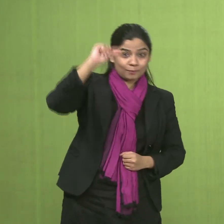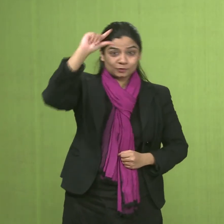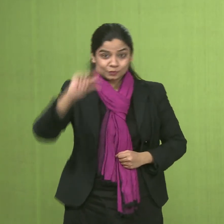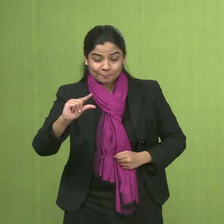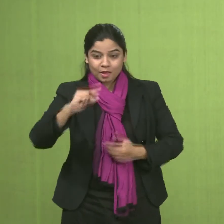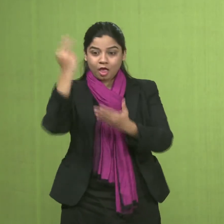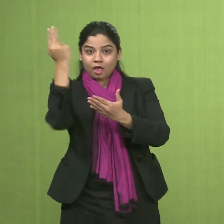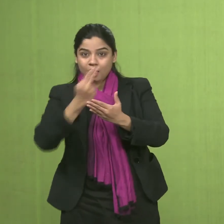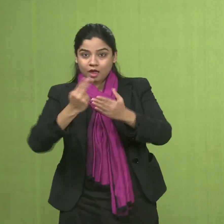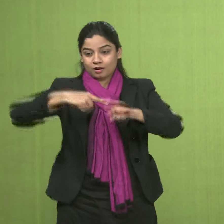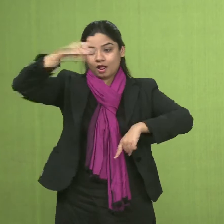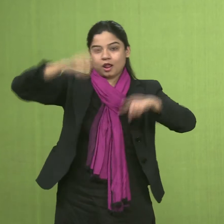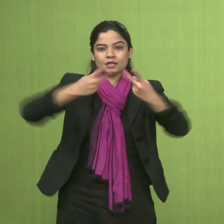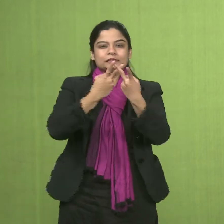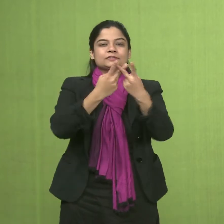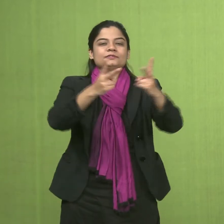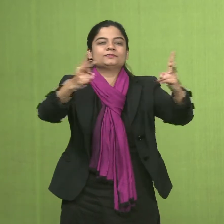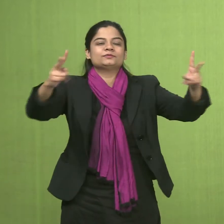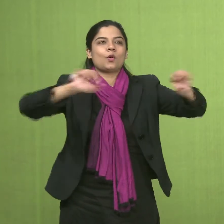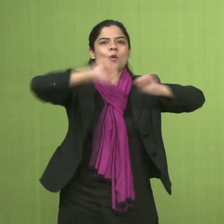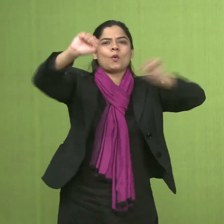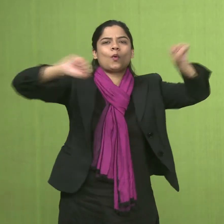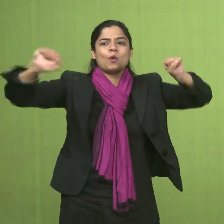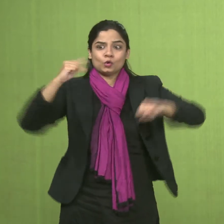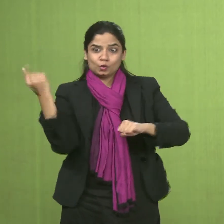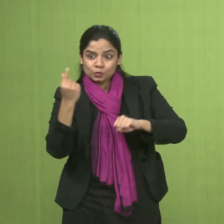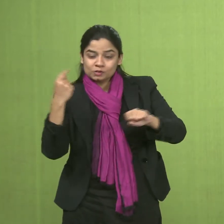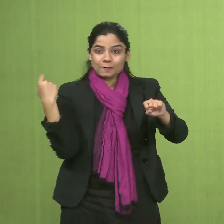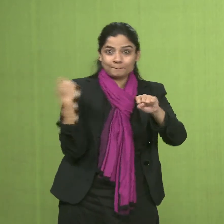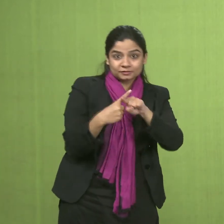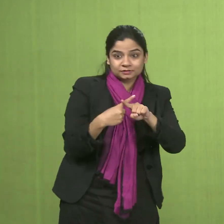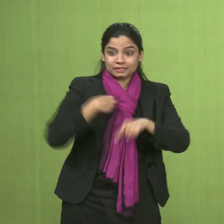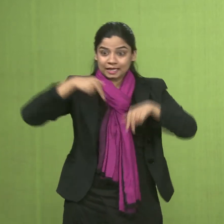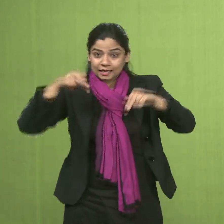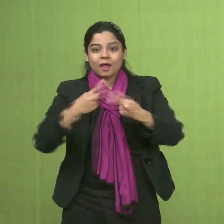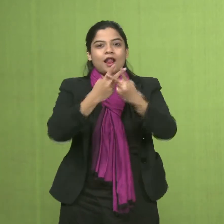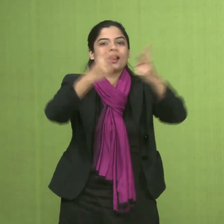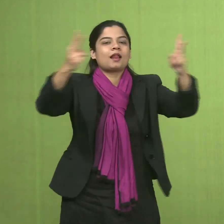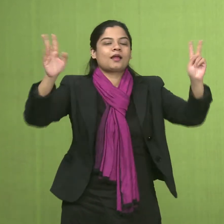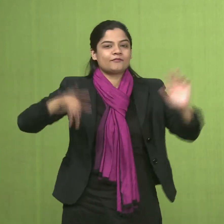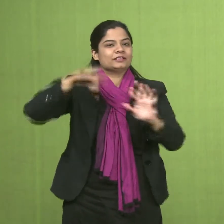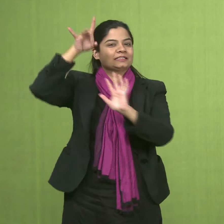We discussed about cheaper goods and expensive goods, the usage, the needs,